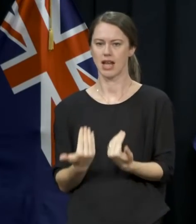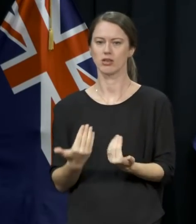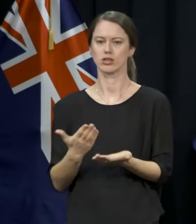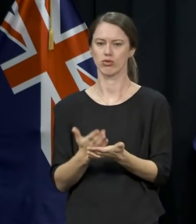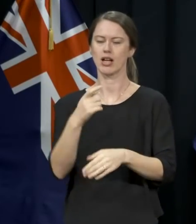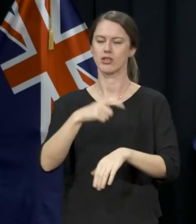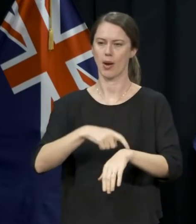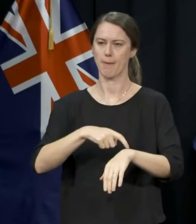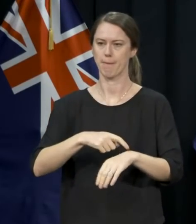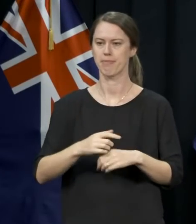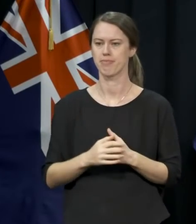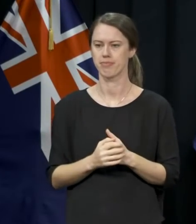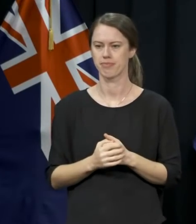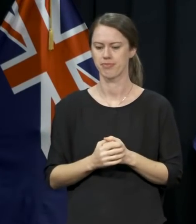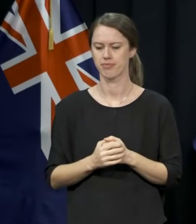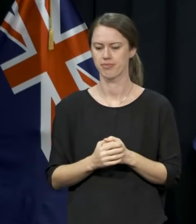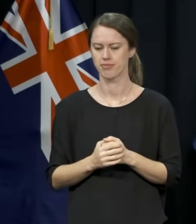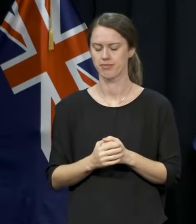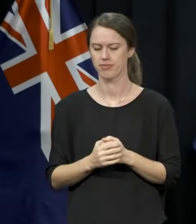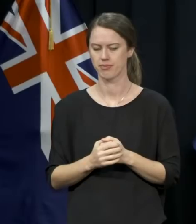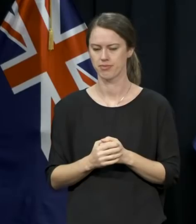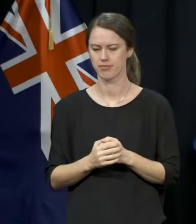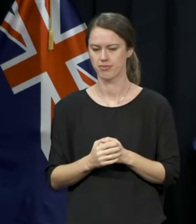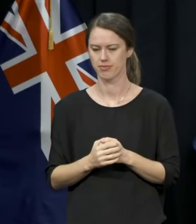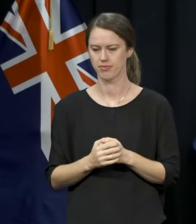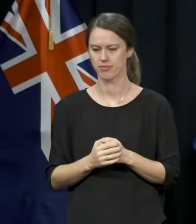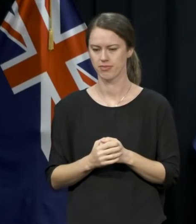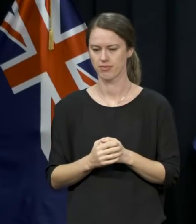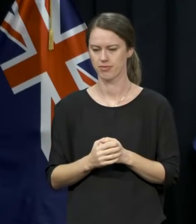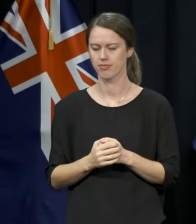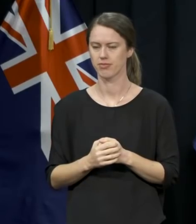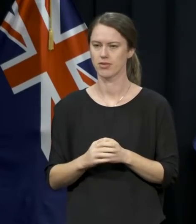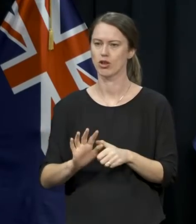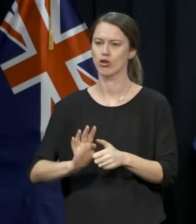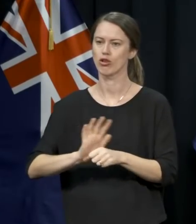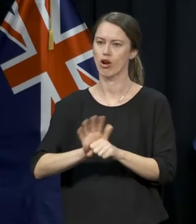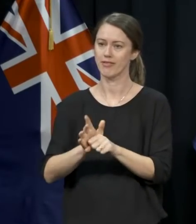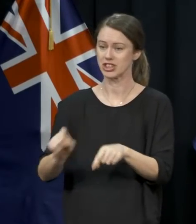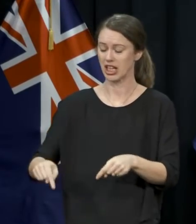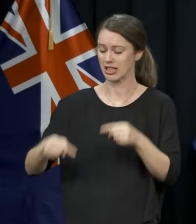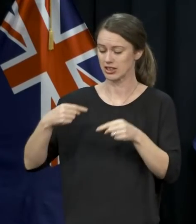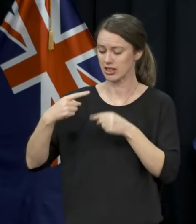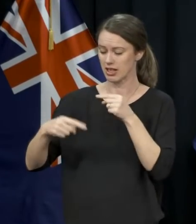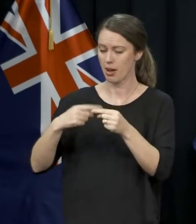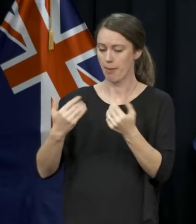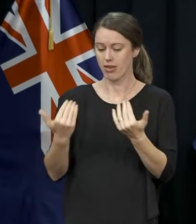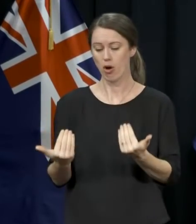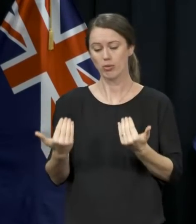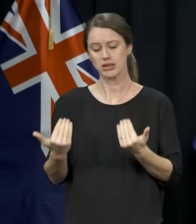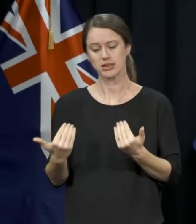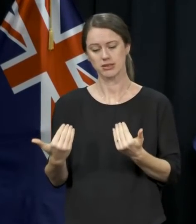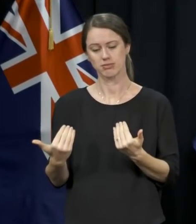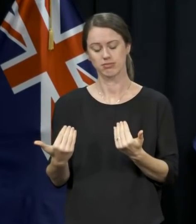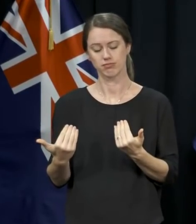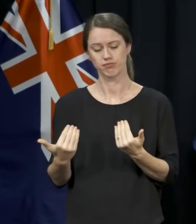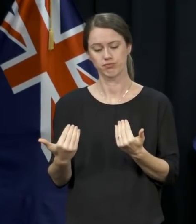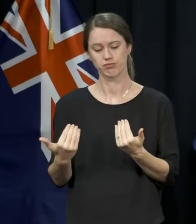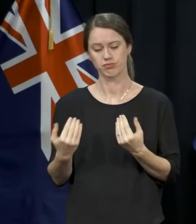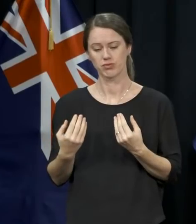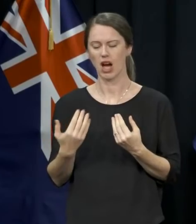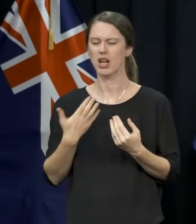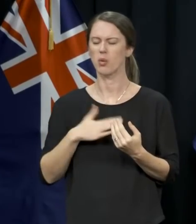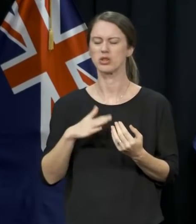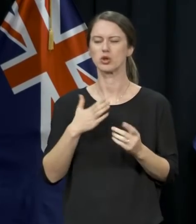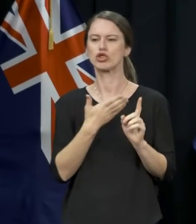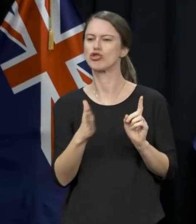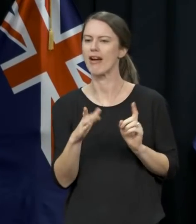time because we're going to continue to have this challenge and we're on a stable footing right now. And I don't want to be a